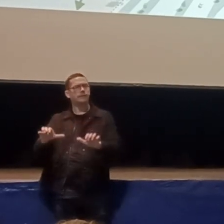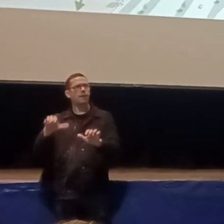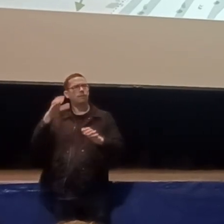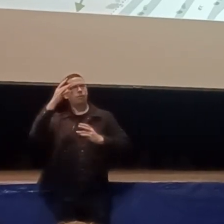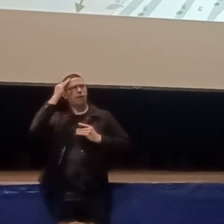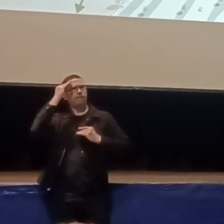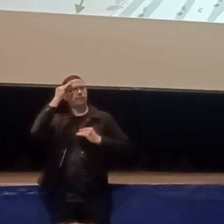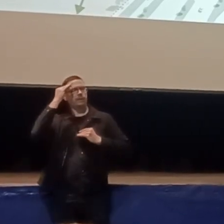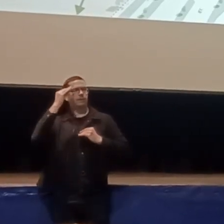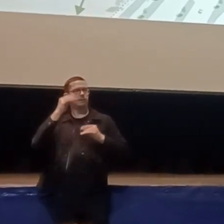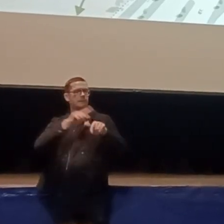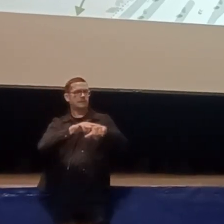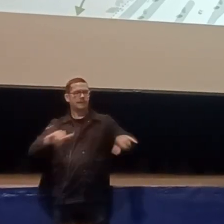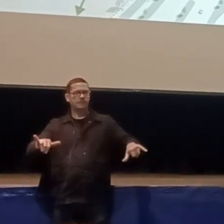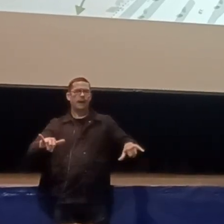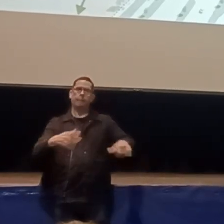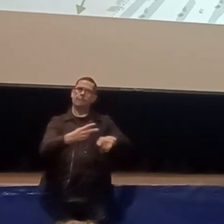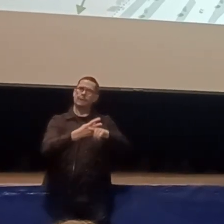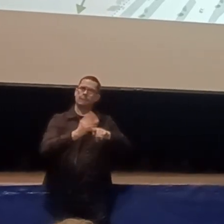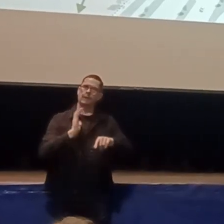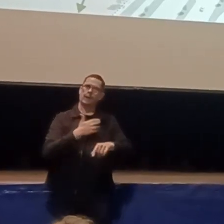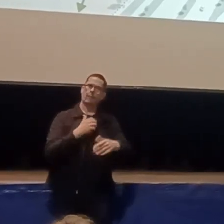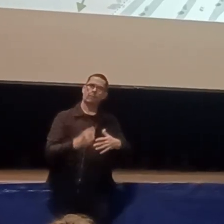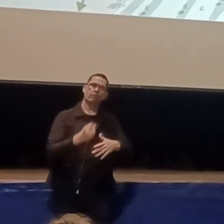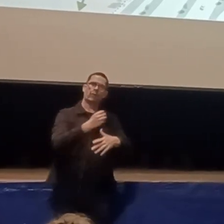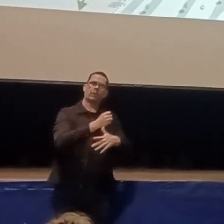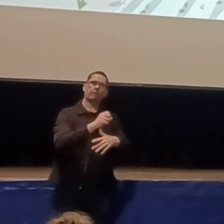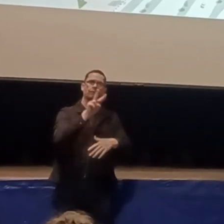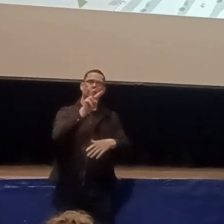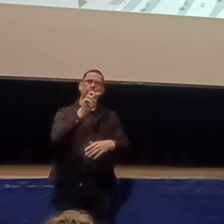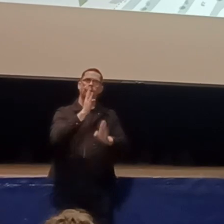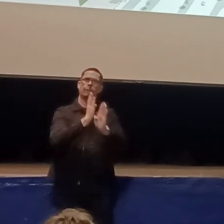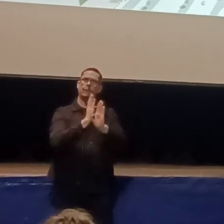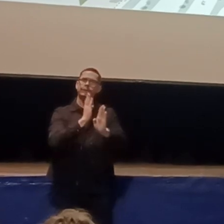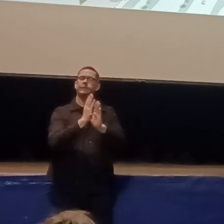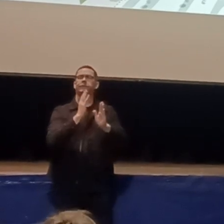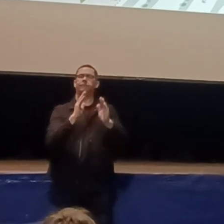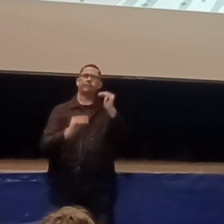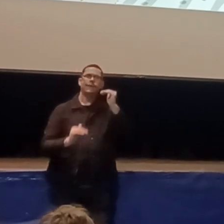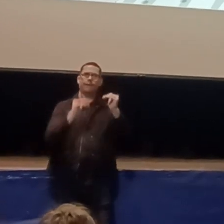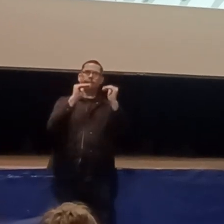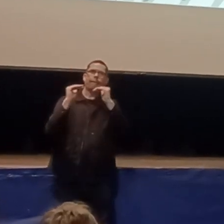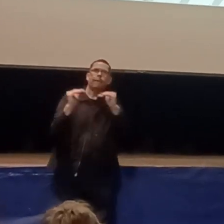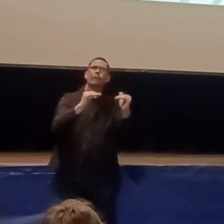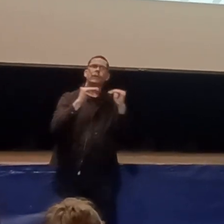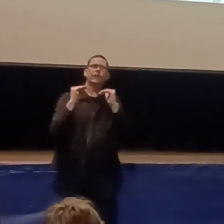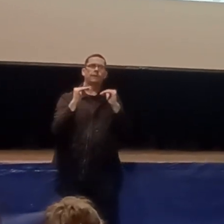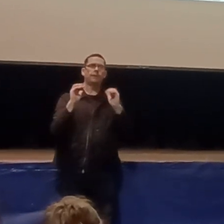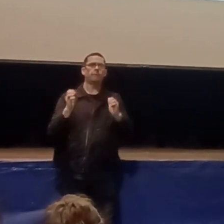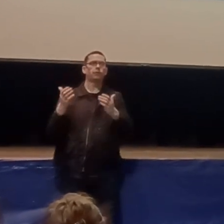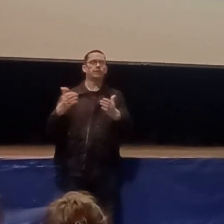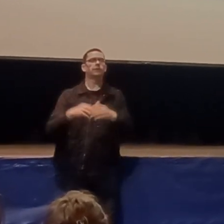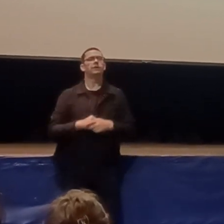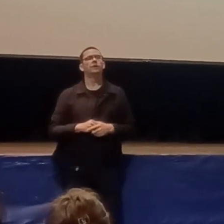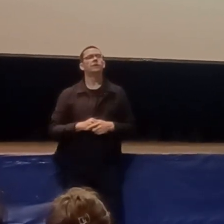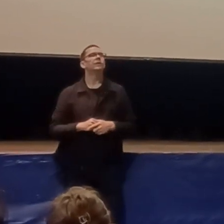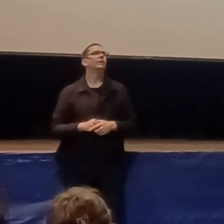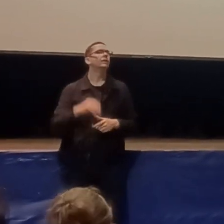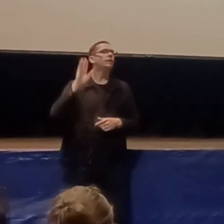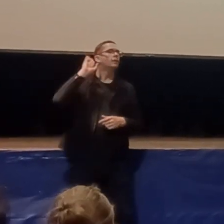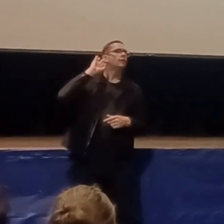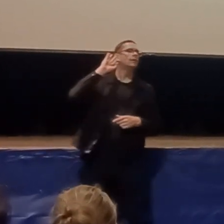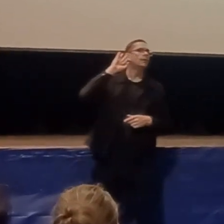our priority with the 200 buses, the equity benefits that brings, as well as being responsive to the. So the employee parking would be